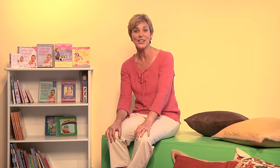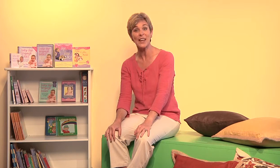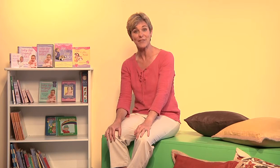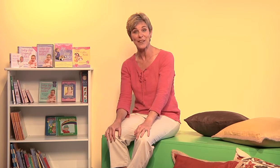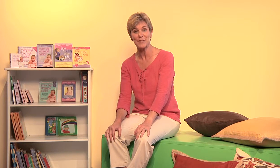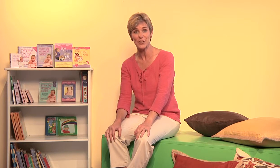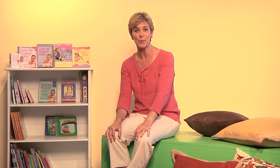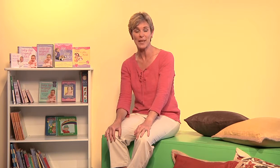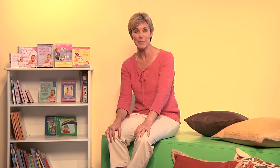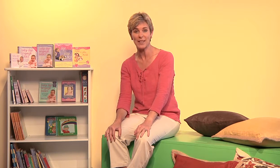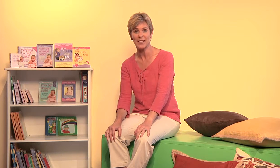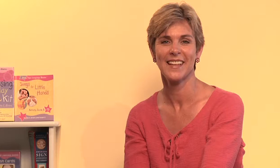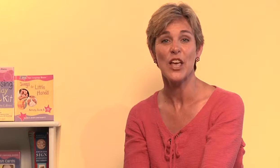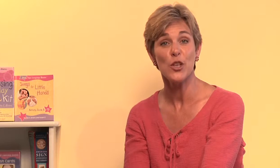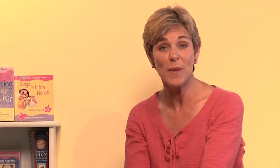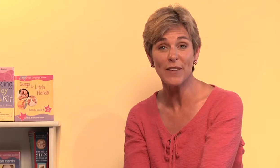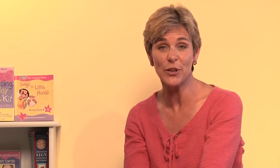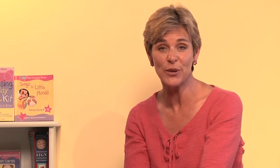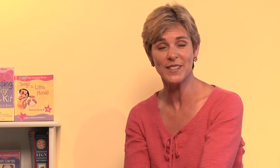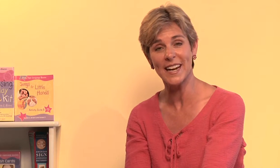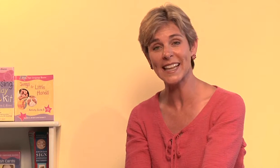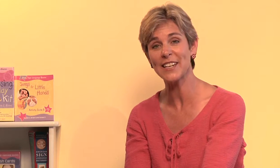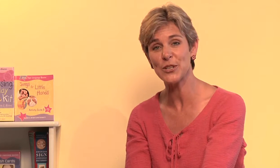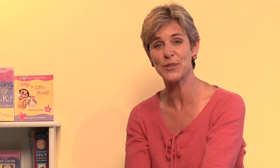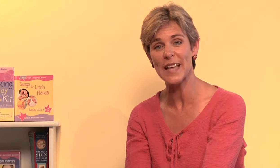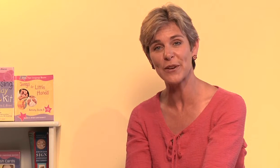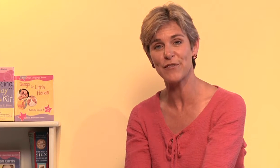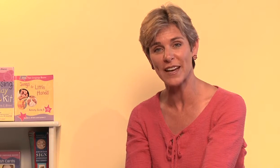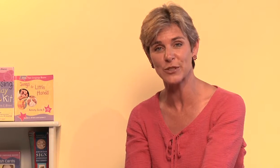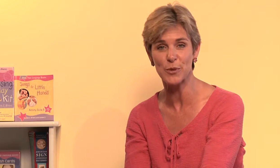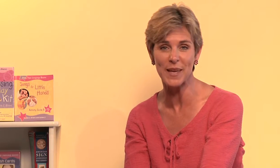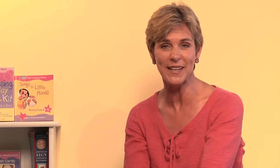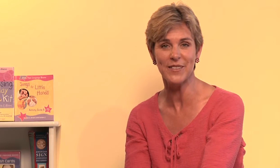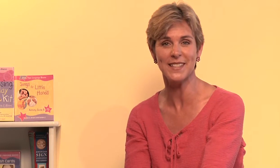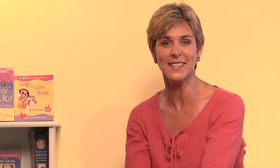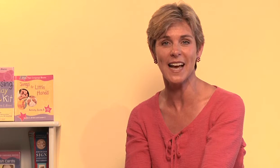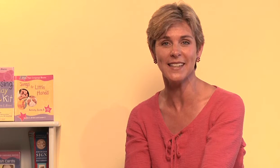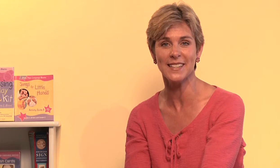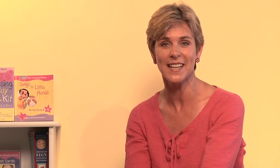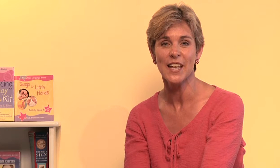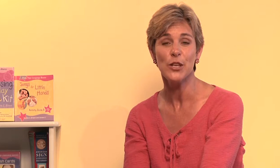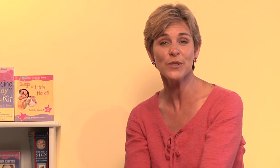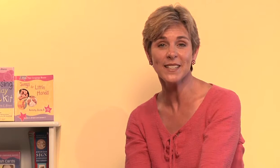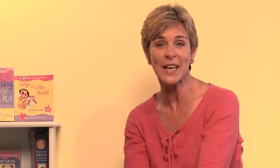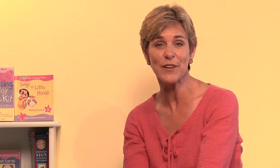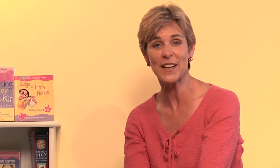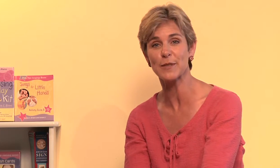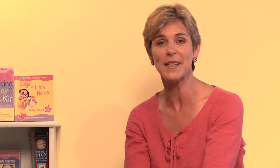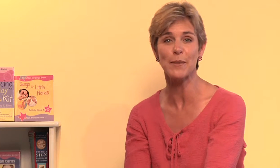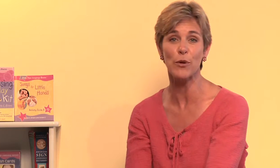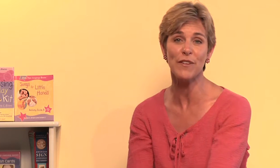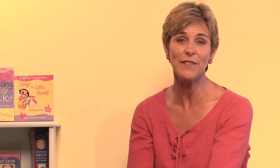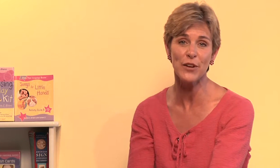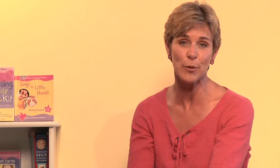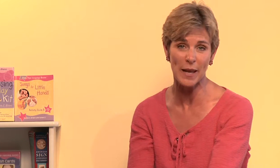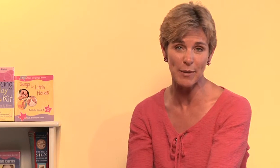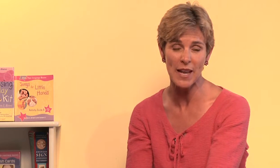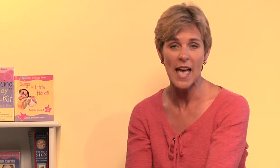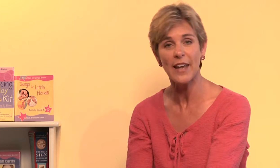lot of fun for your baby. You may have noticed that I like to use sound effects with many of these signs. Using sound effects makes it more fun for your baby, and it